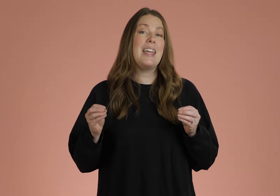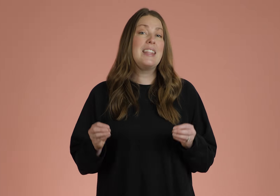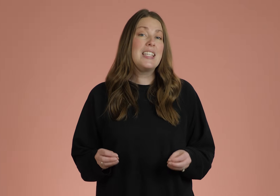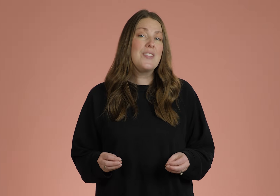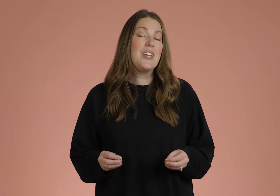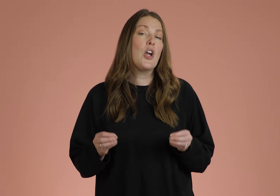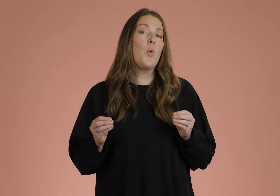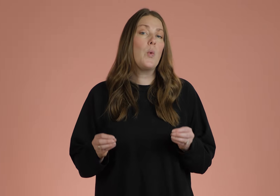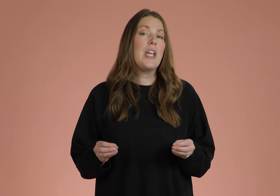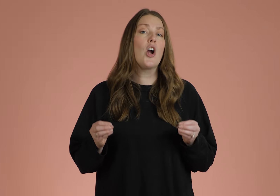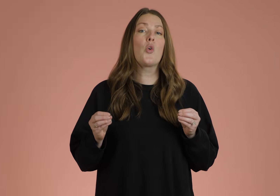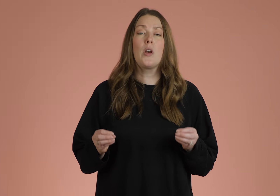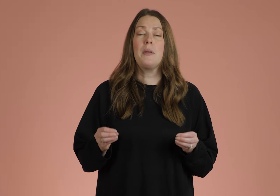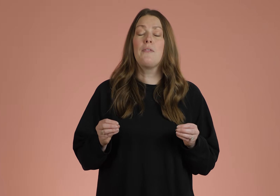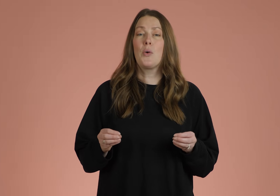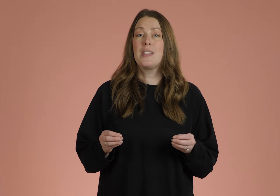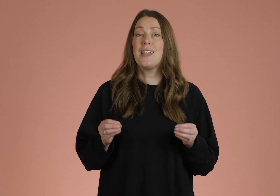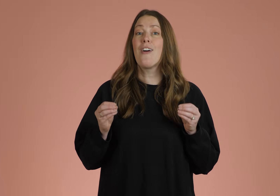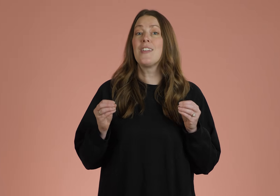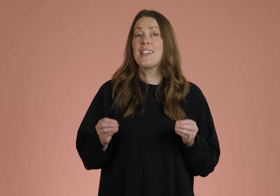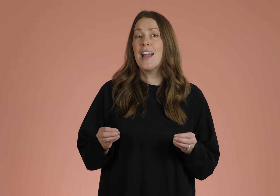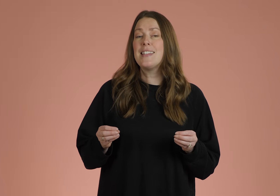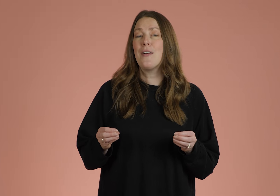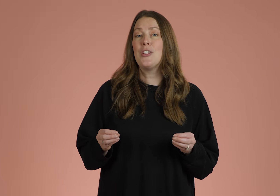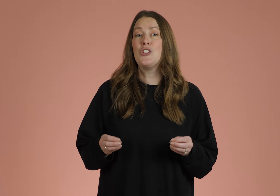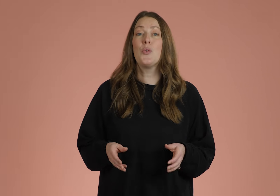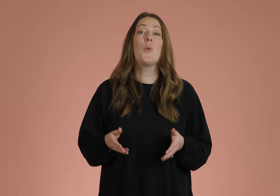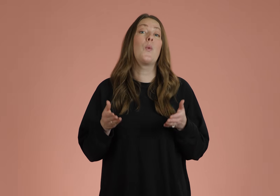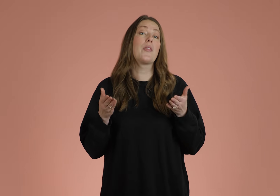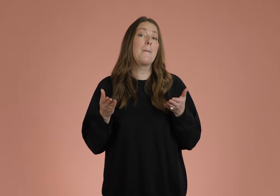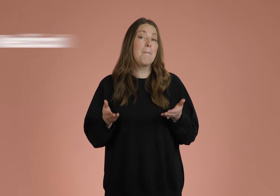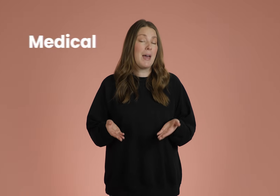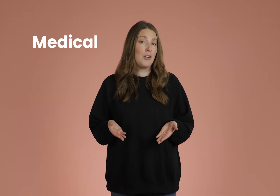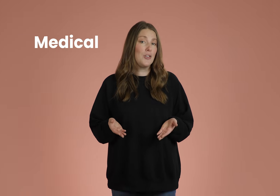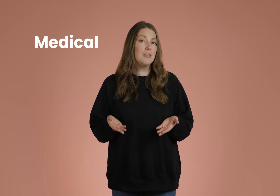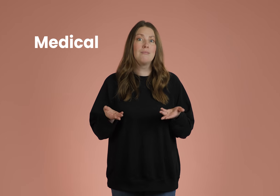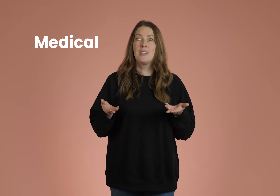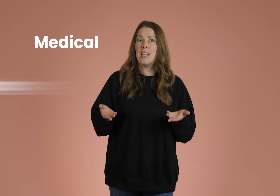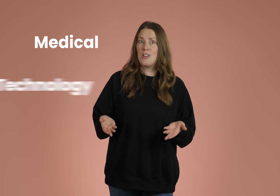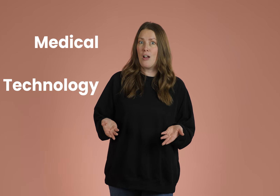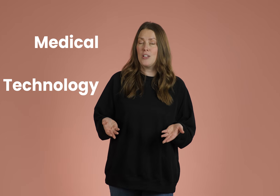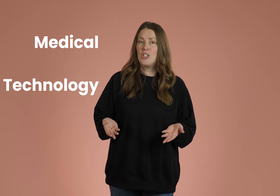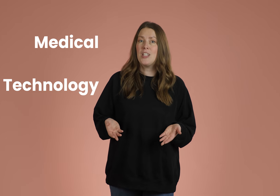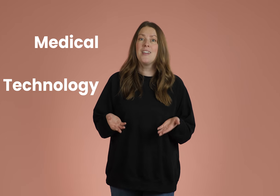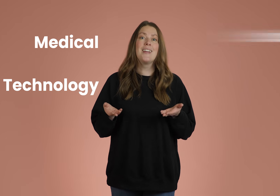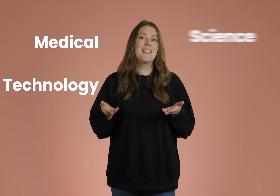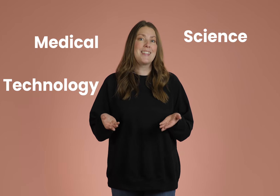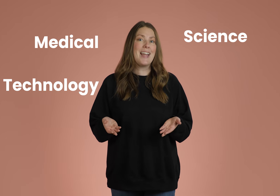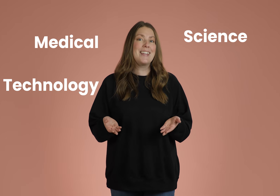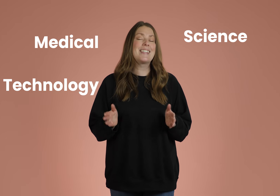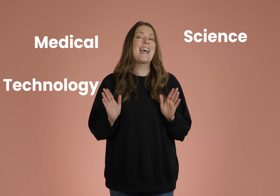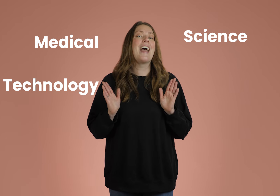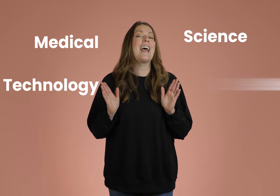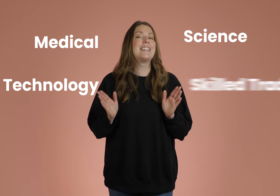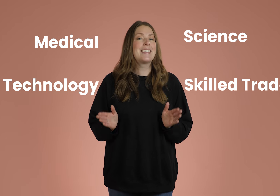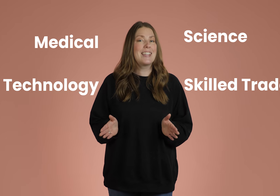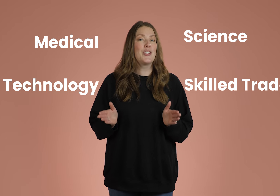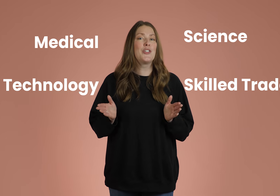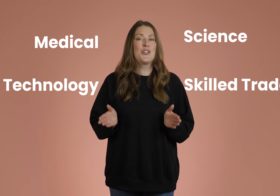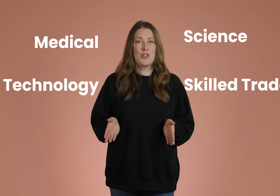In this video, we are going to be focusing on signs having to do with medical, technology, science, and skilled